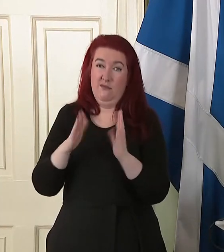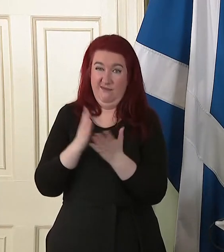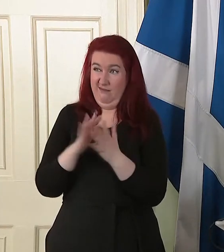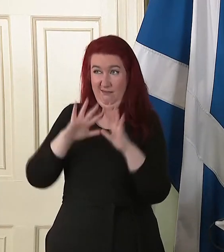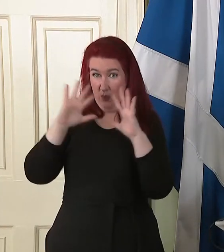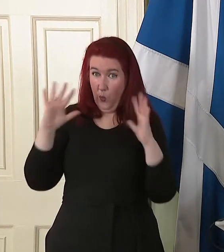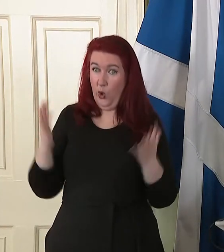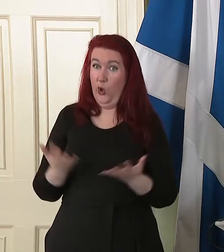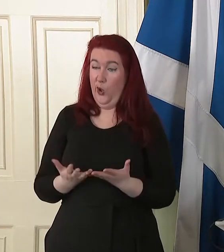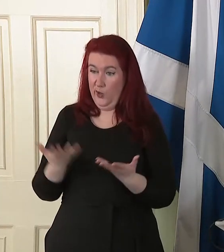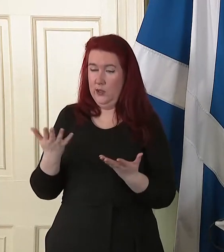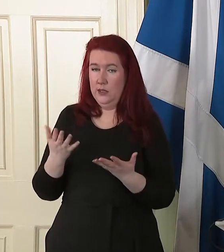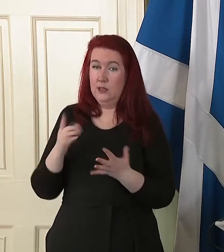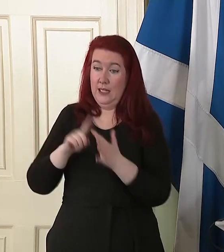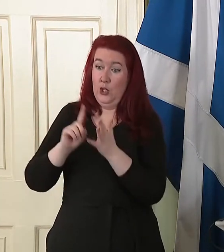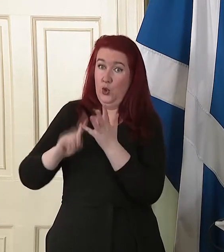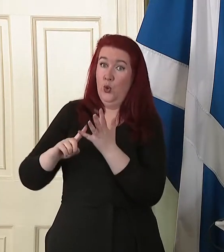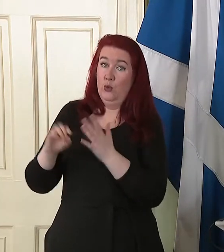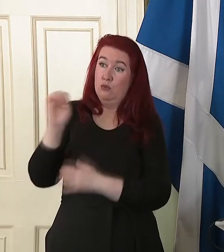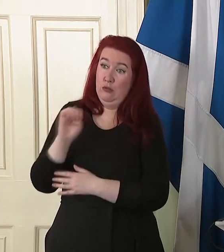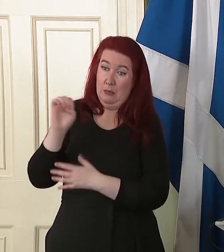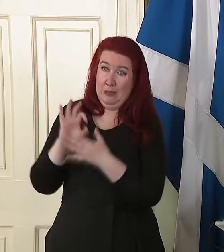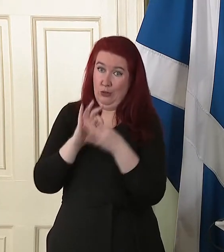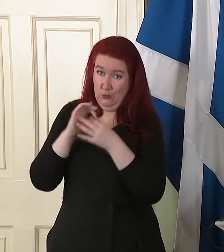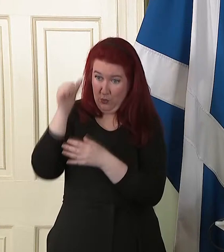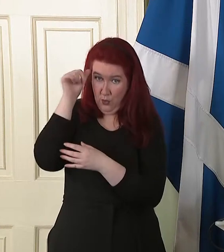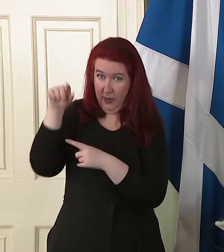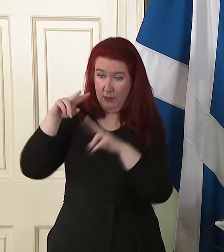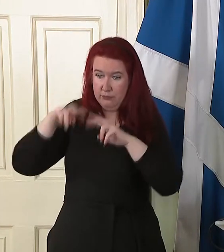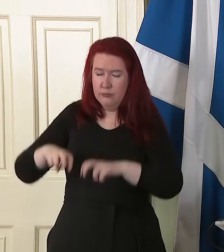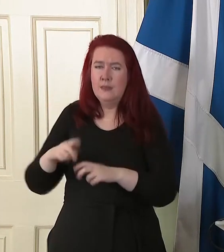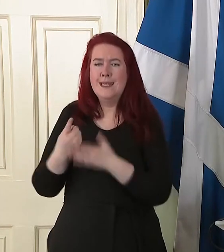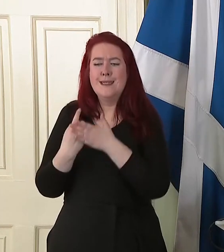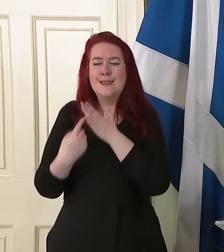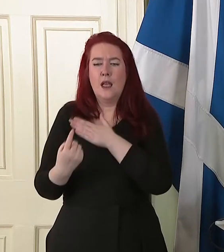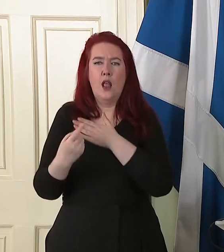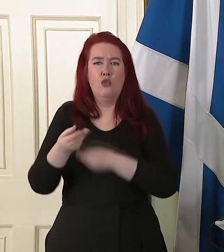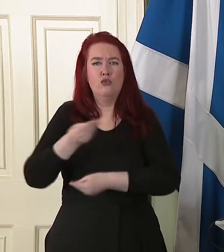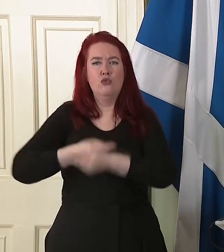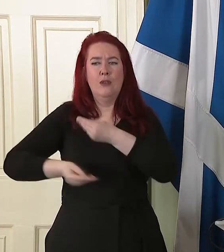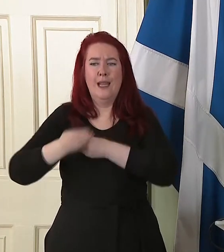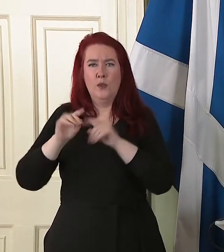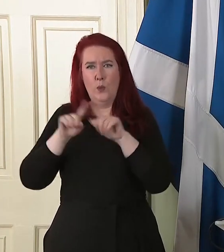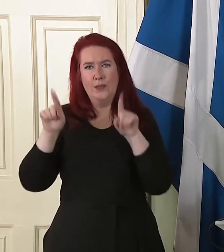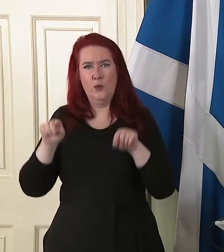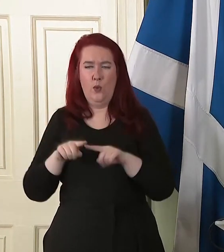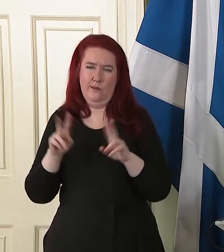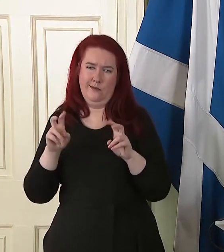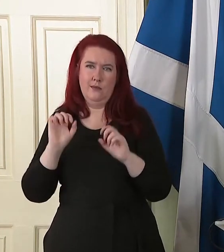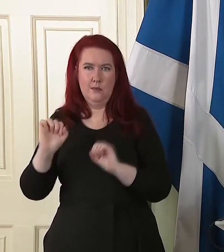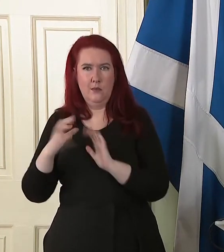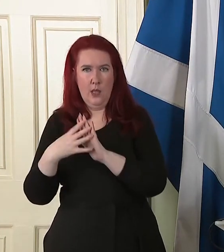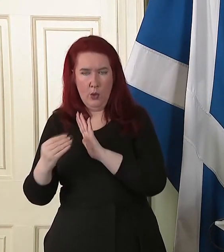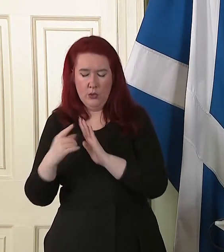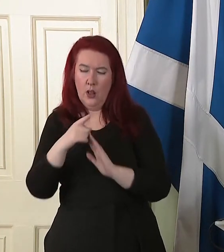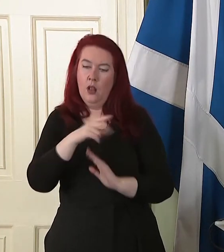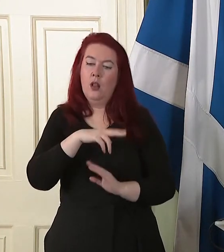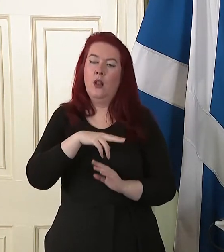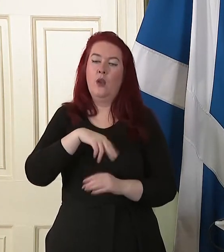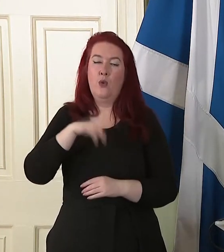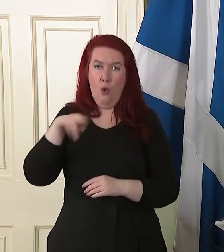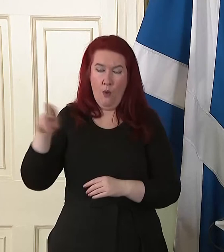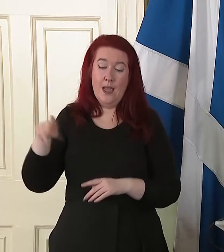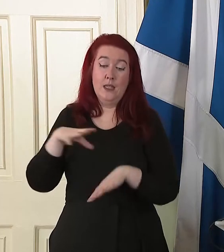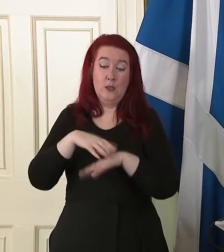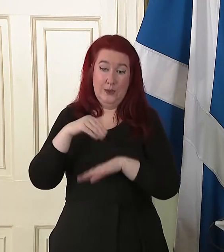right now, and the European Union itself is looking at this, the single trade window model. Norway and Sweden